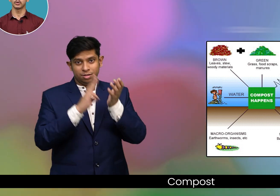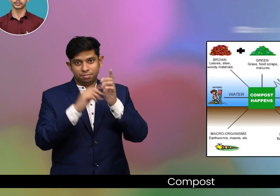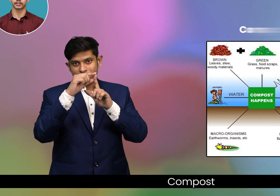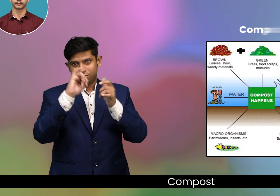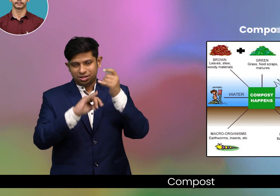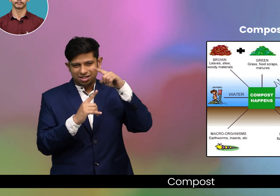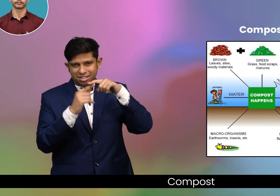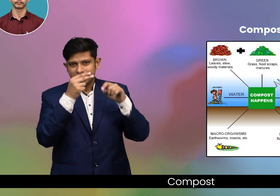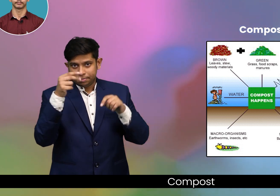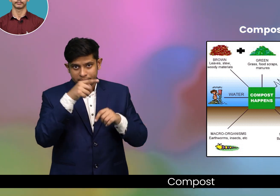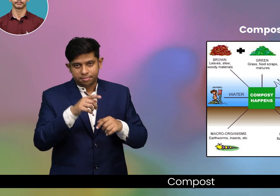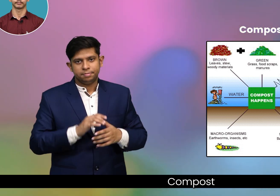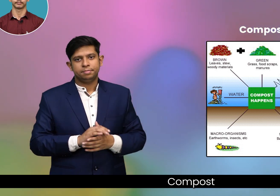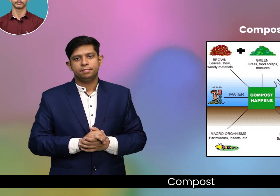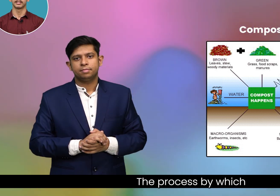Compost.